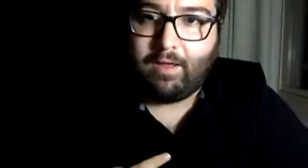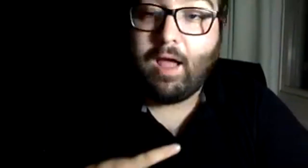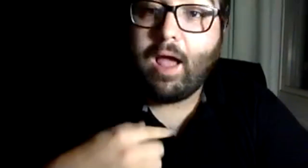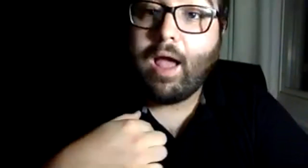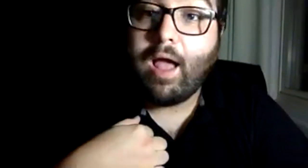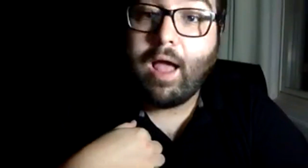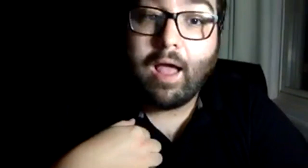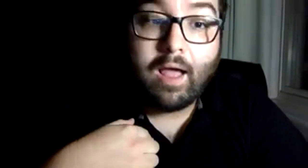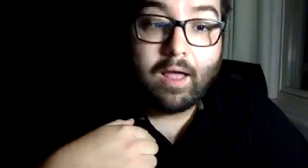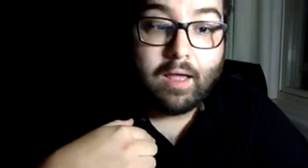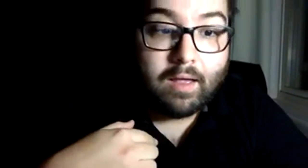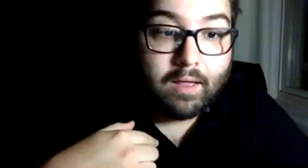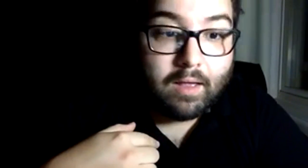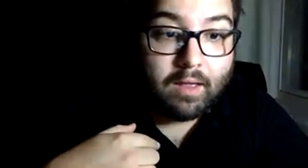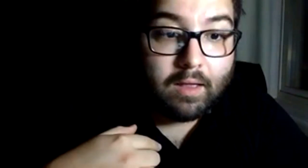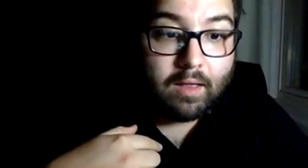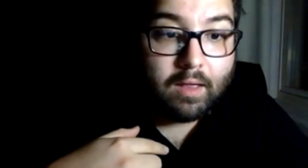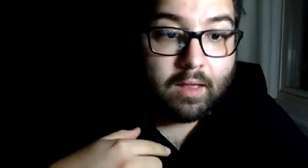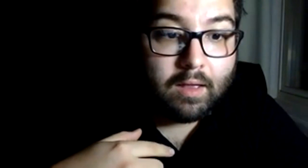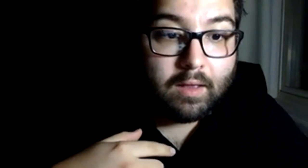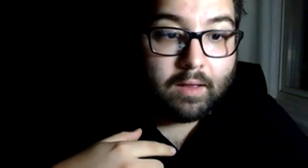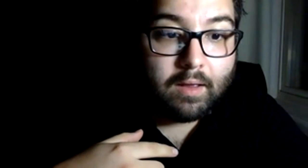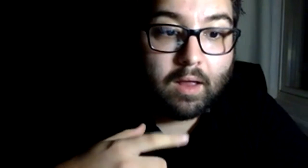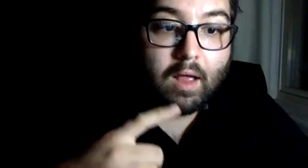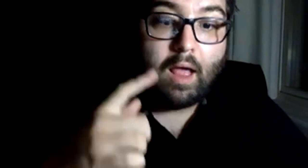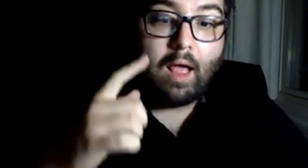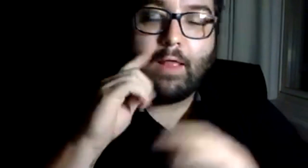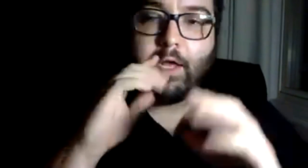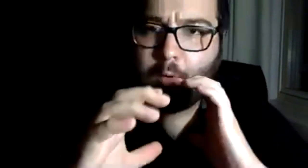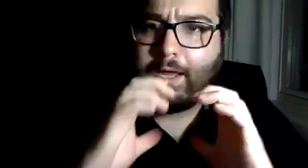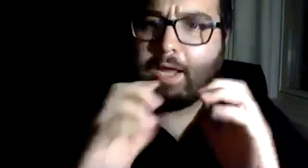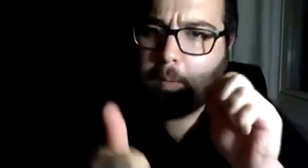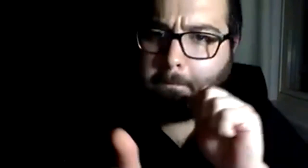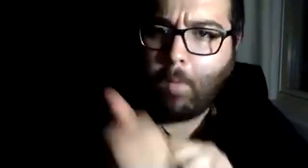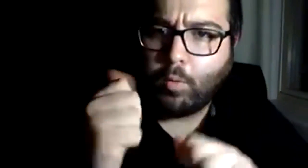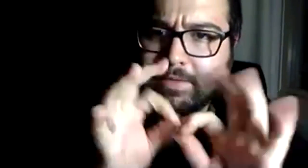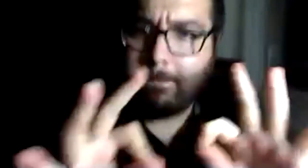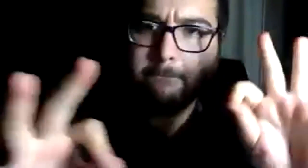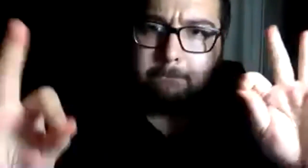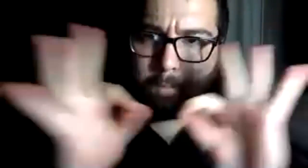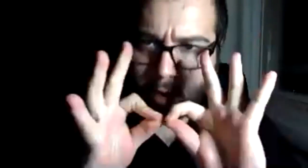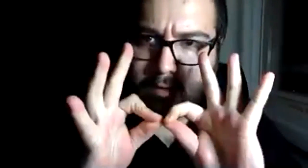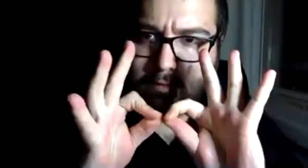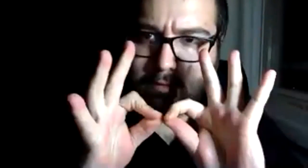communication with people is most important. So my question is